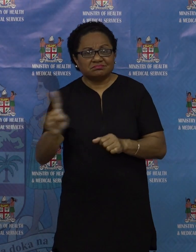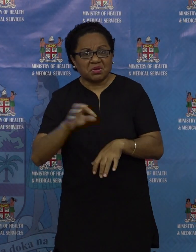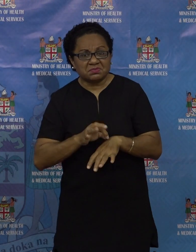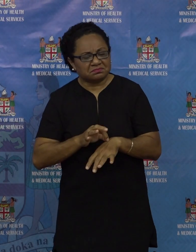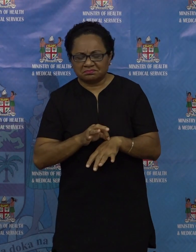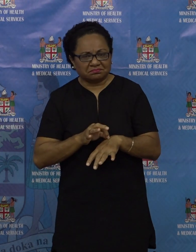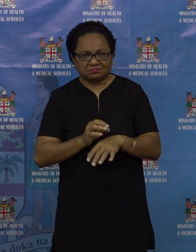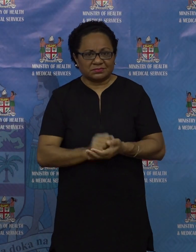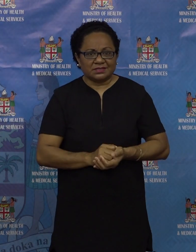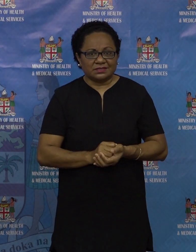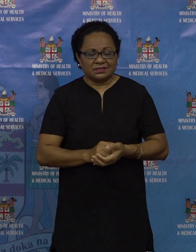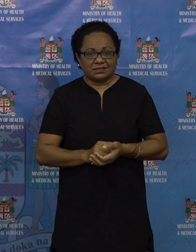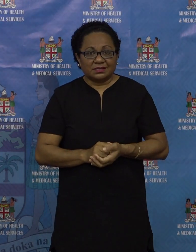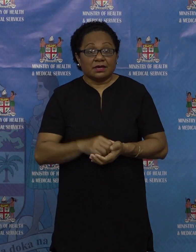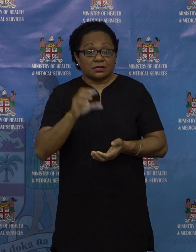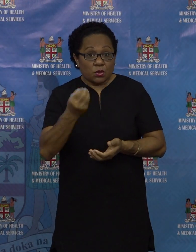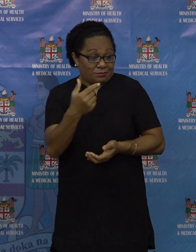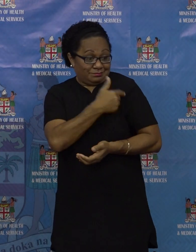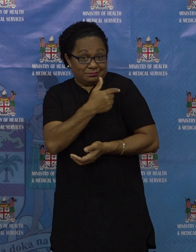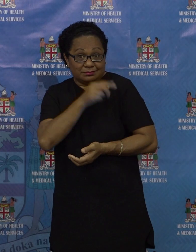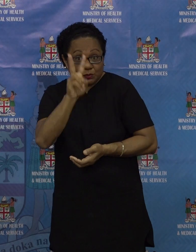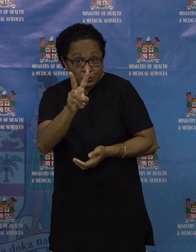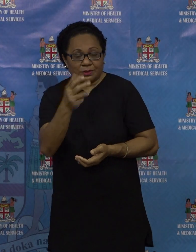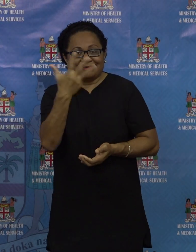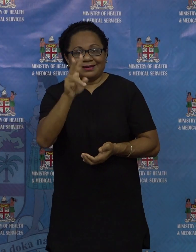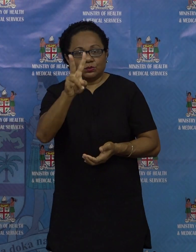goes up to 92% protection after their second dose.